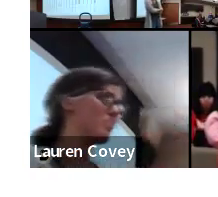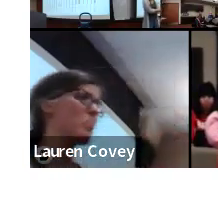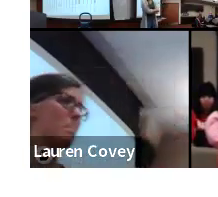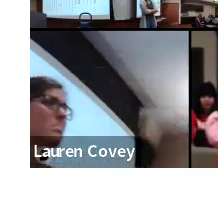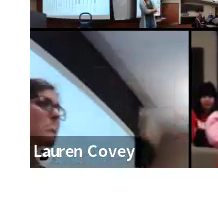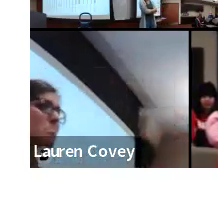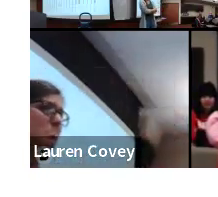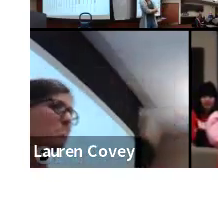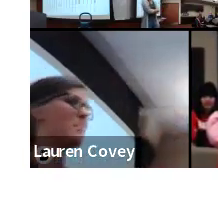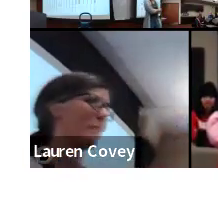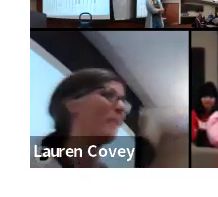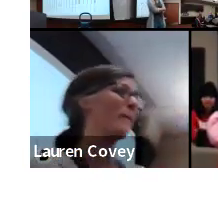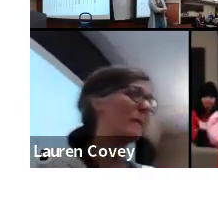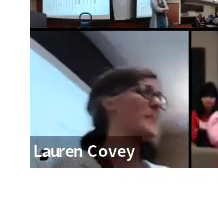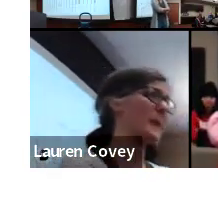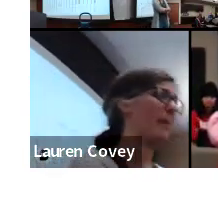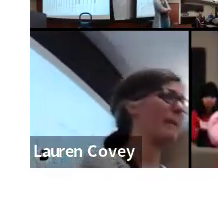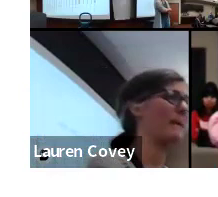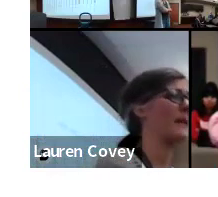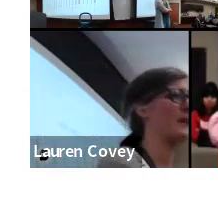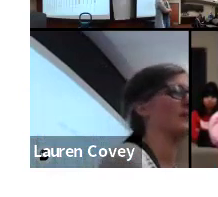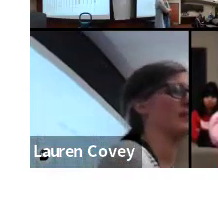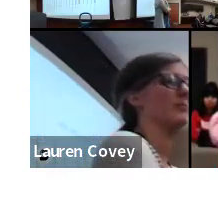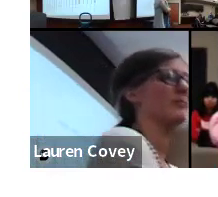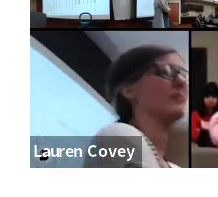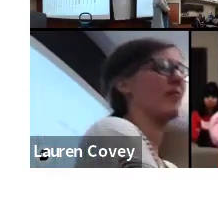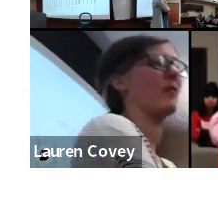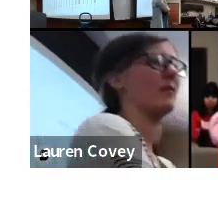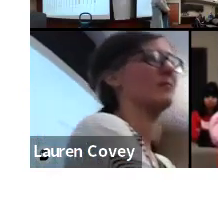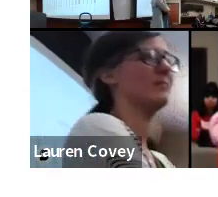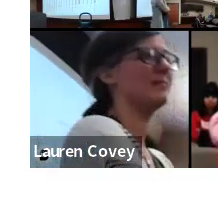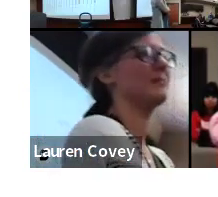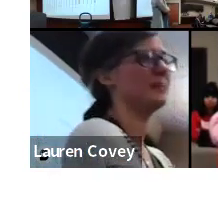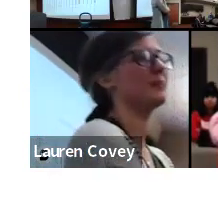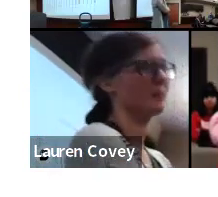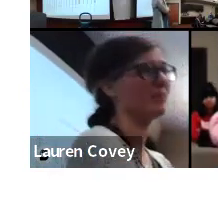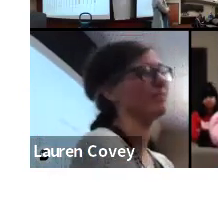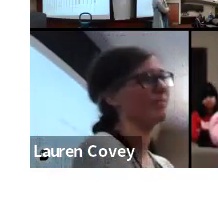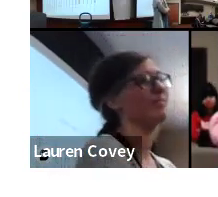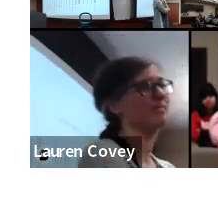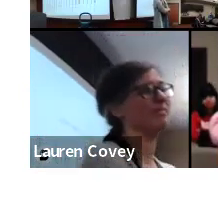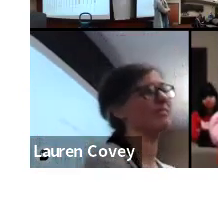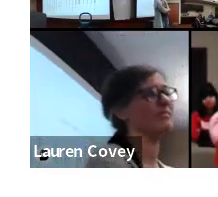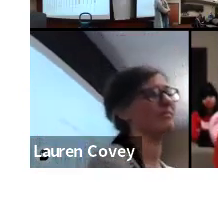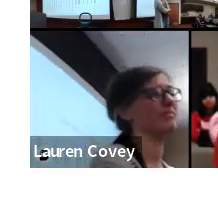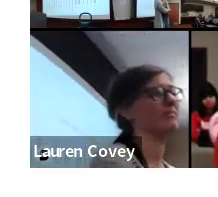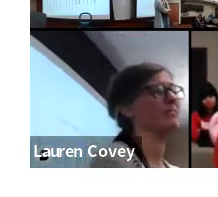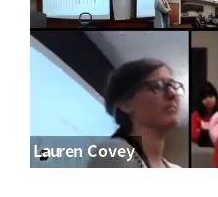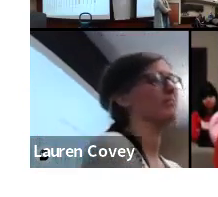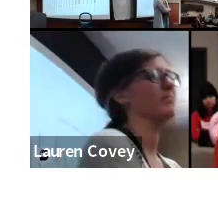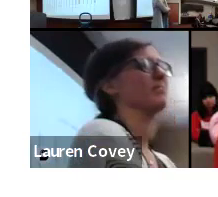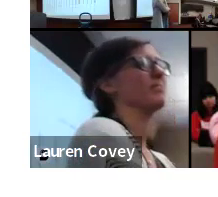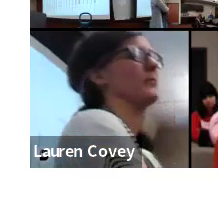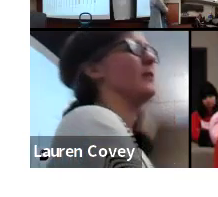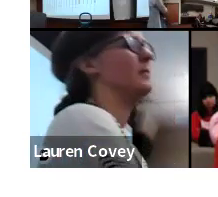and access are related? Because for second language, children have four access to natural language input, but not